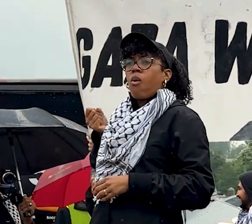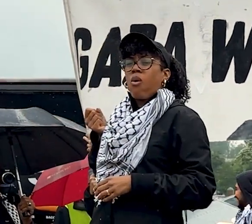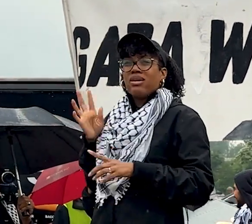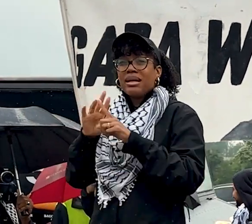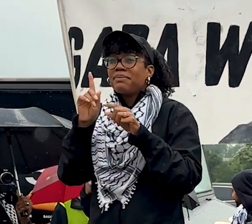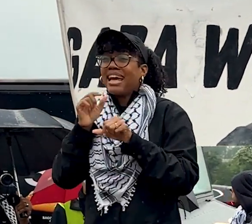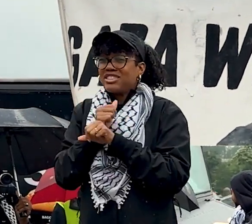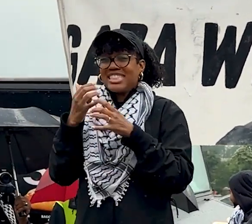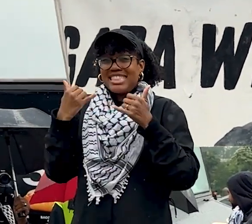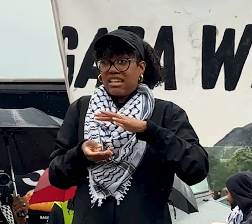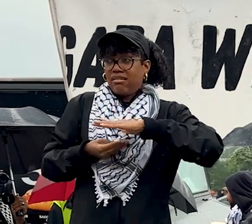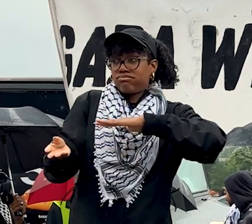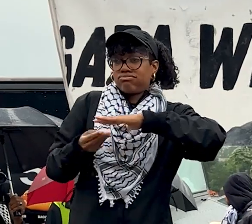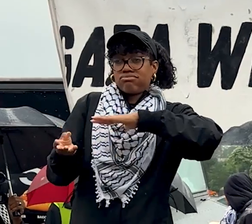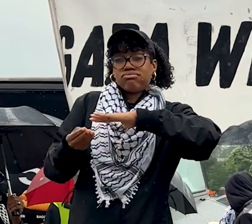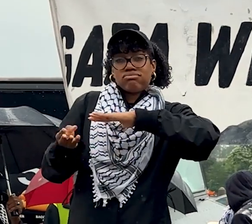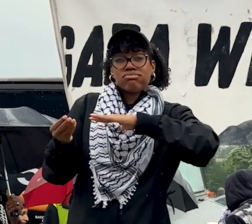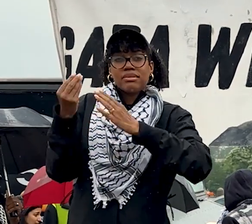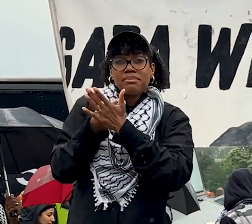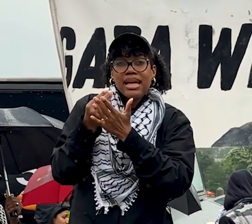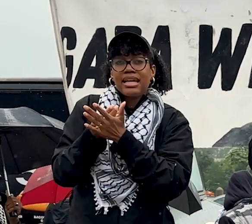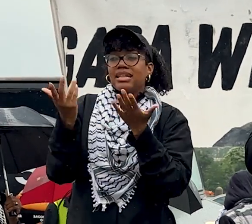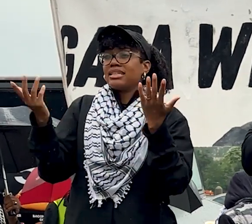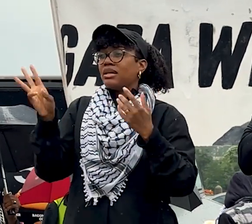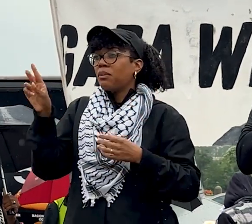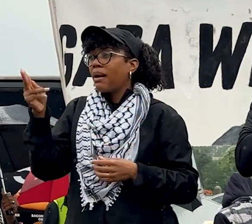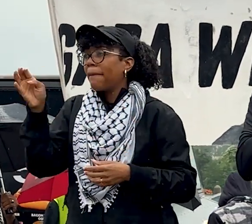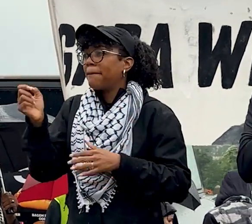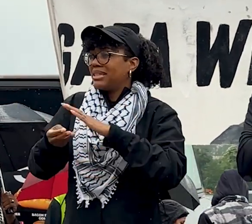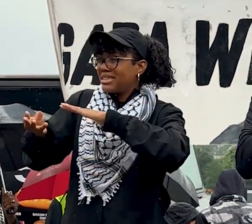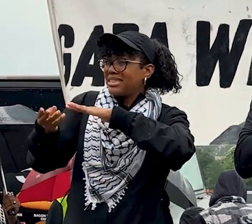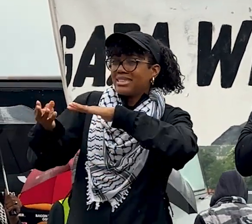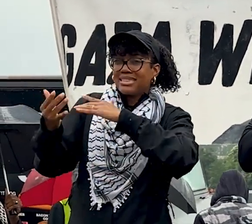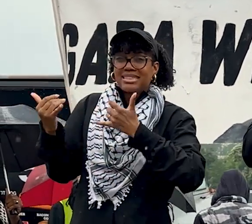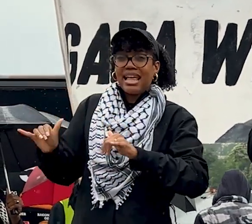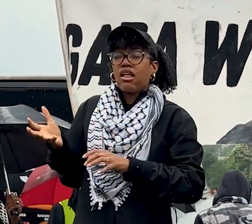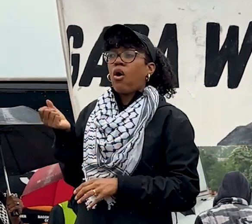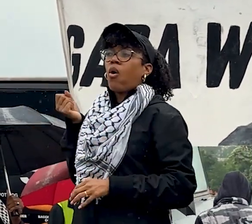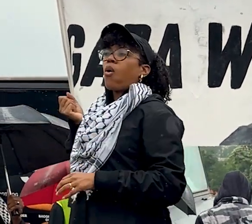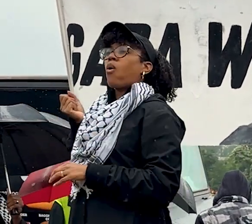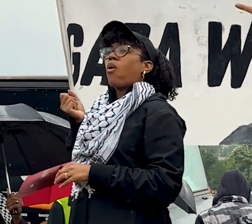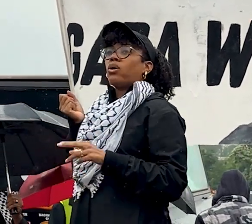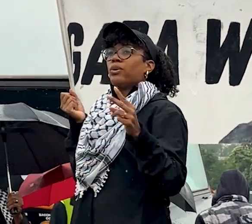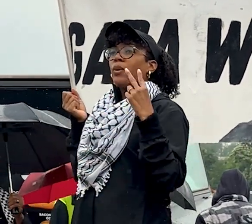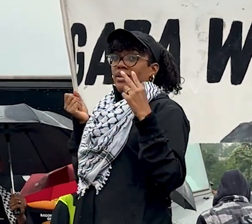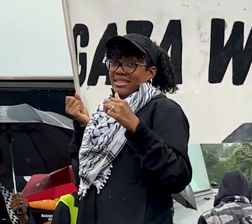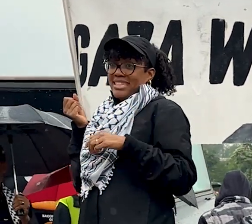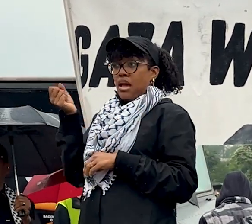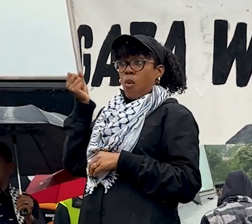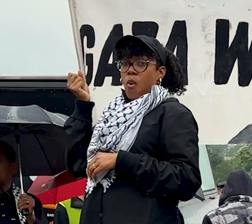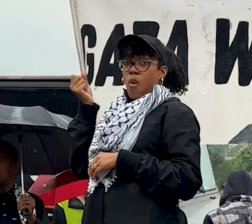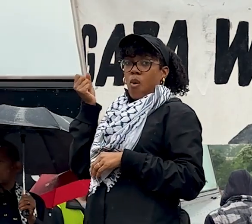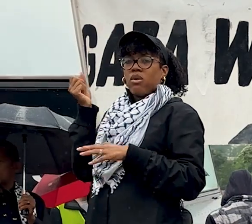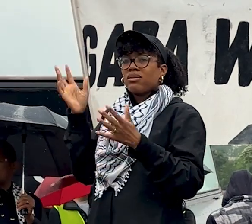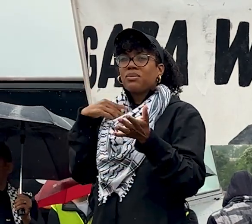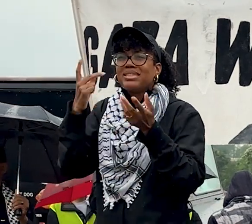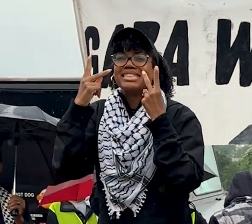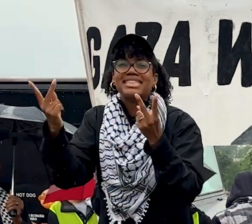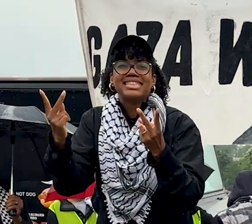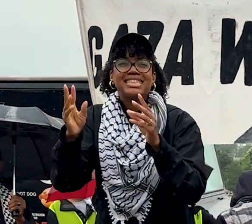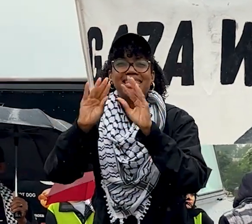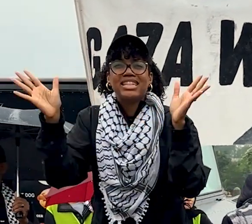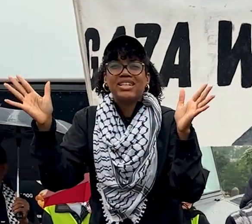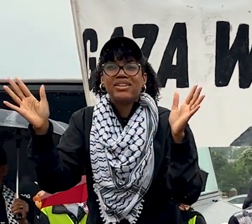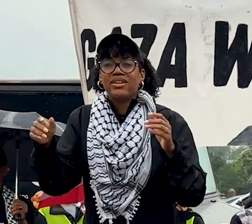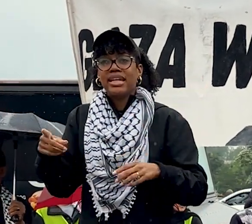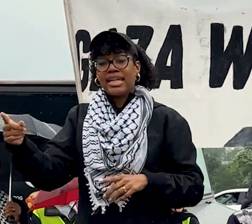and worth tens of billions of dollars. And he thinks that we're not seeing this. We're blind like